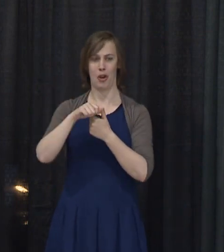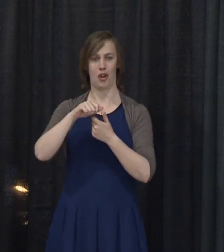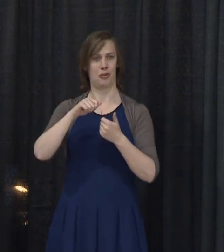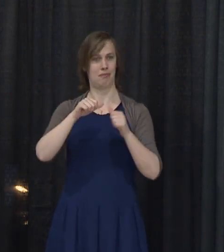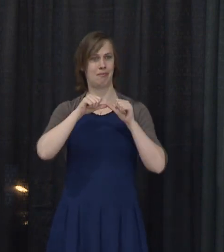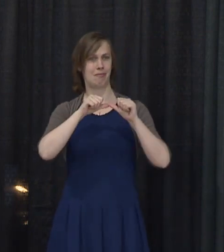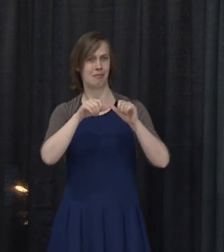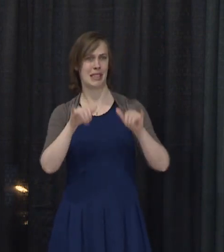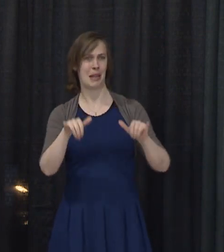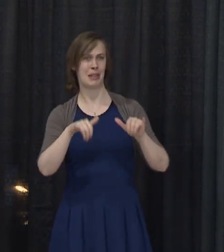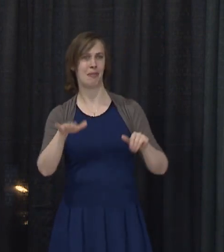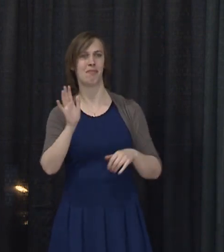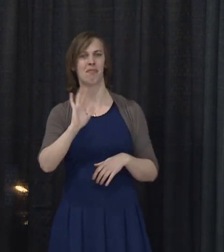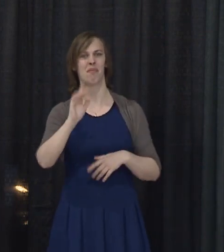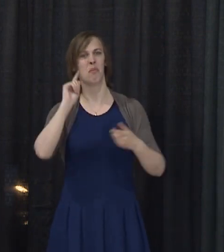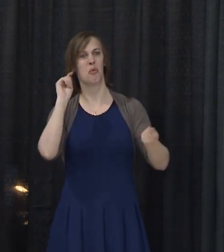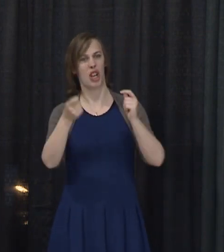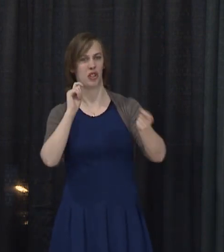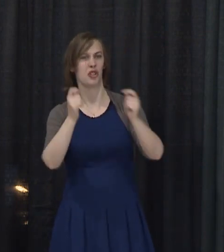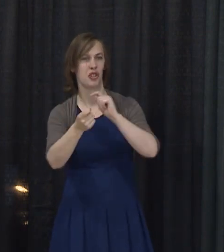and congratulations.